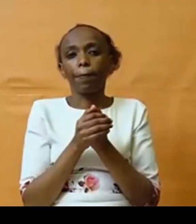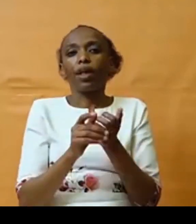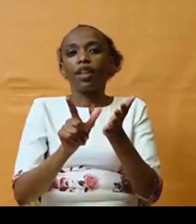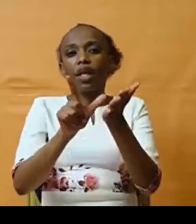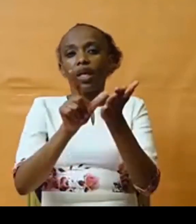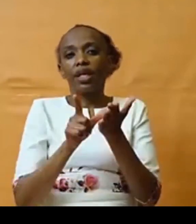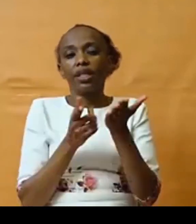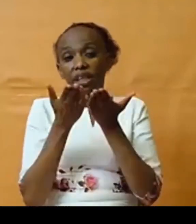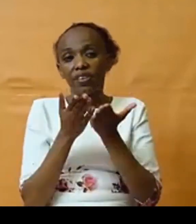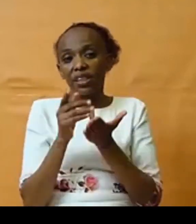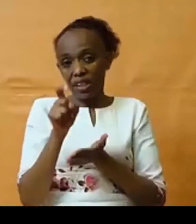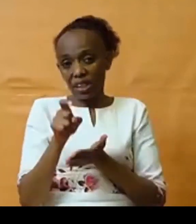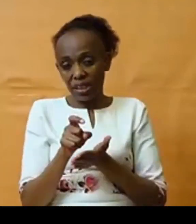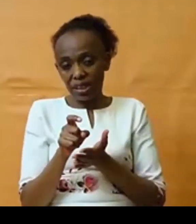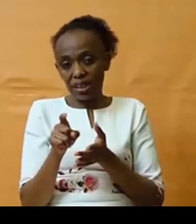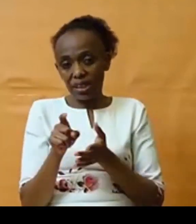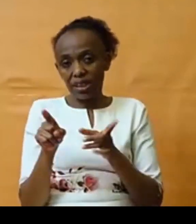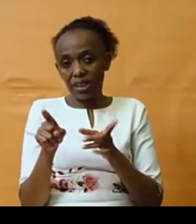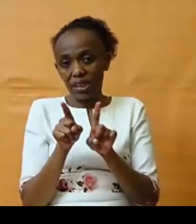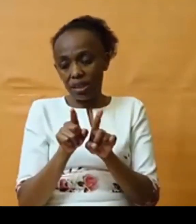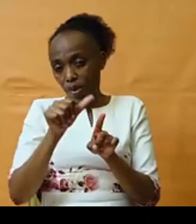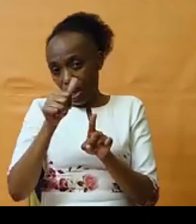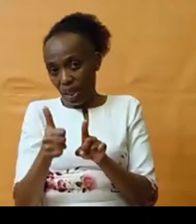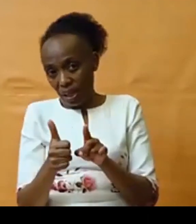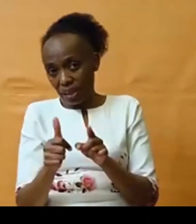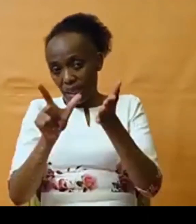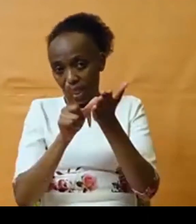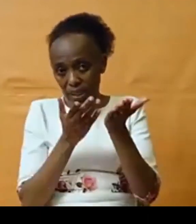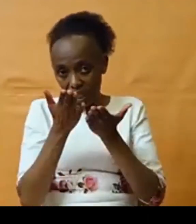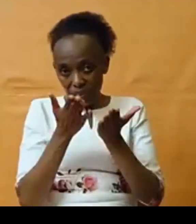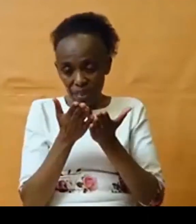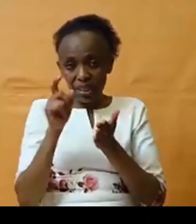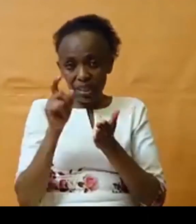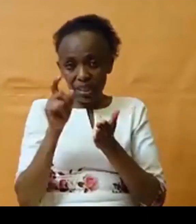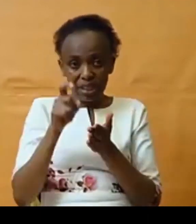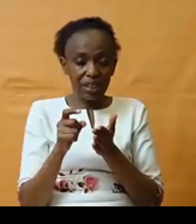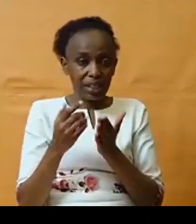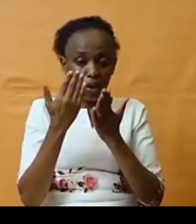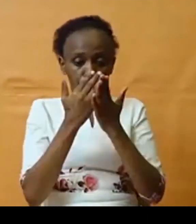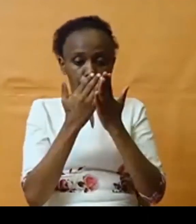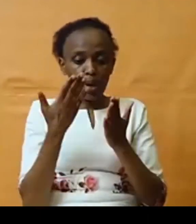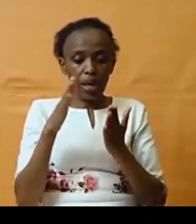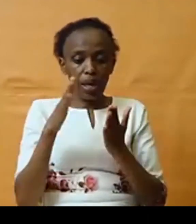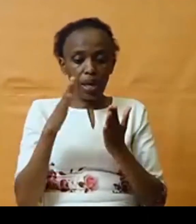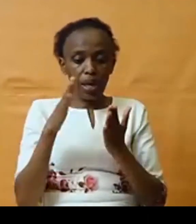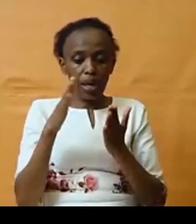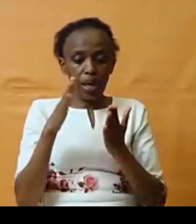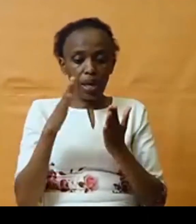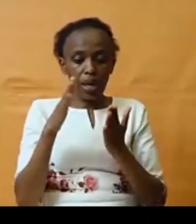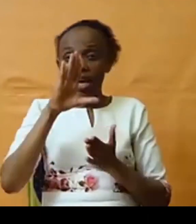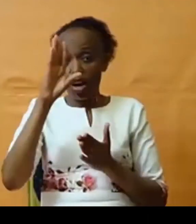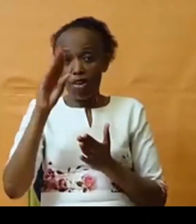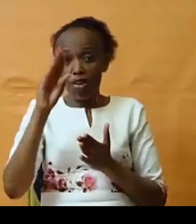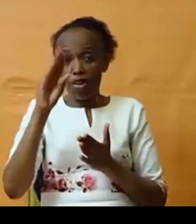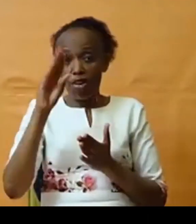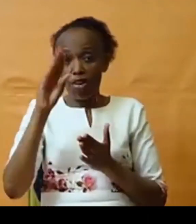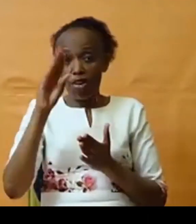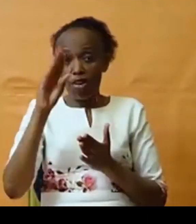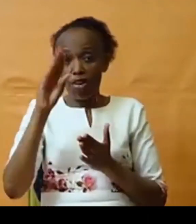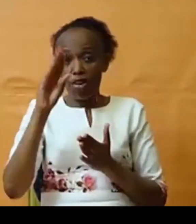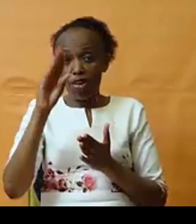service needs, and those debt service needs are prioritized by African governments over other expenditures